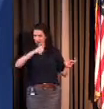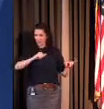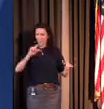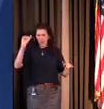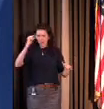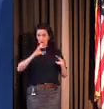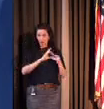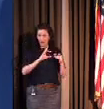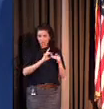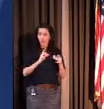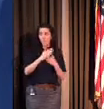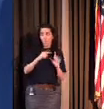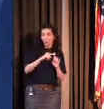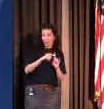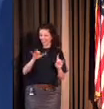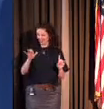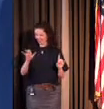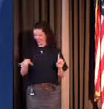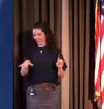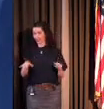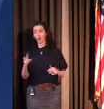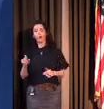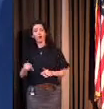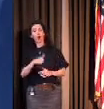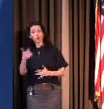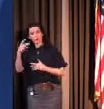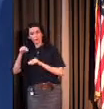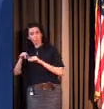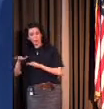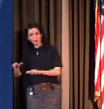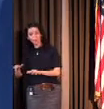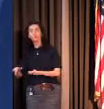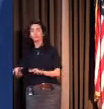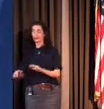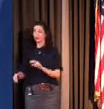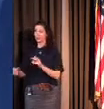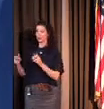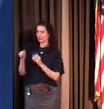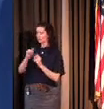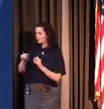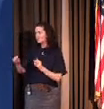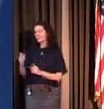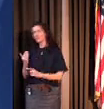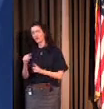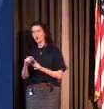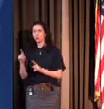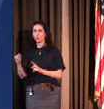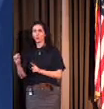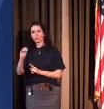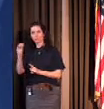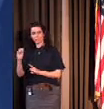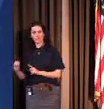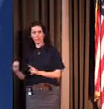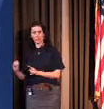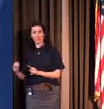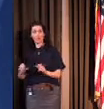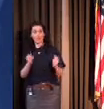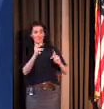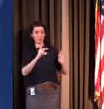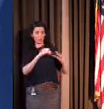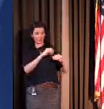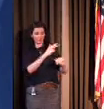surges. In prior surges and in the past Delta surge, on any given day, somewhere between 15 and 20% of the